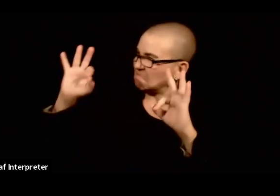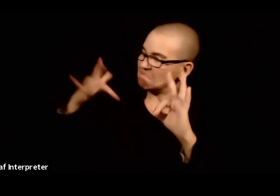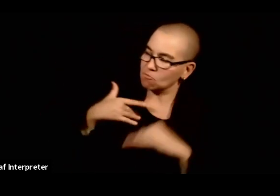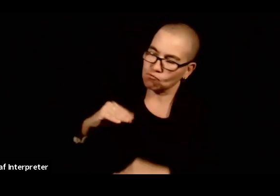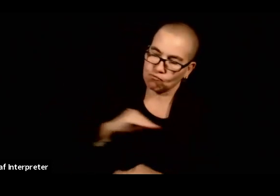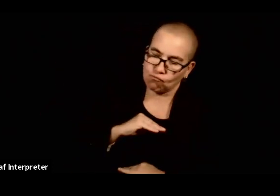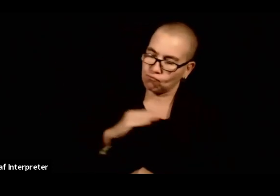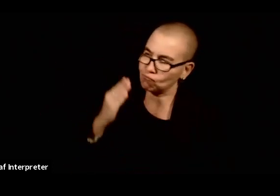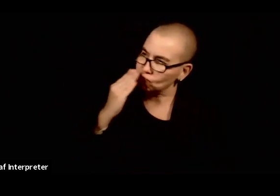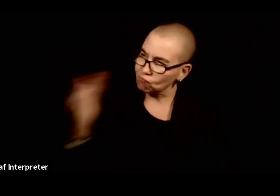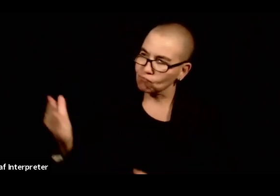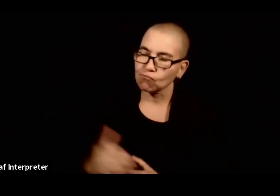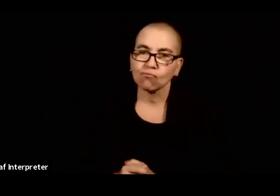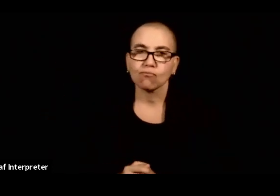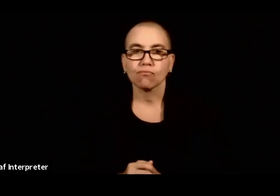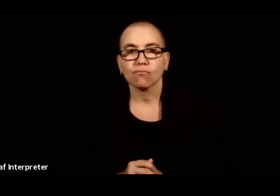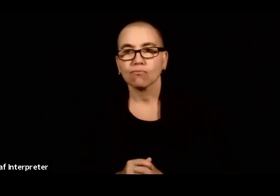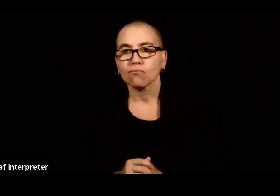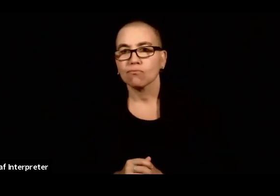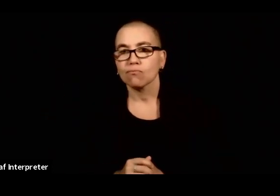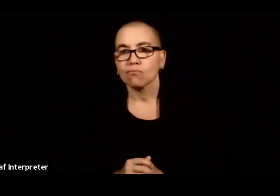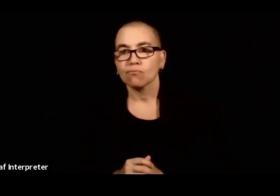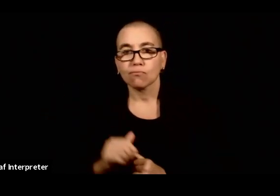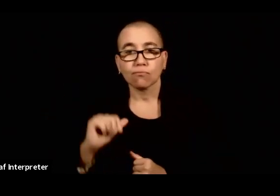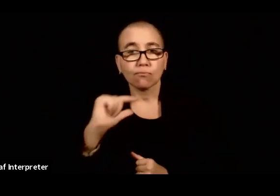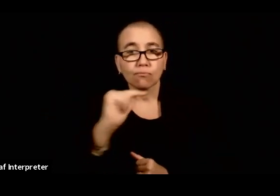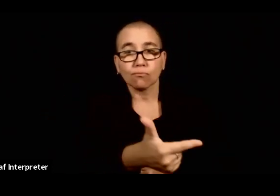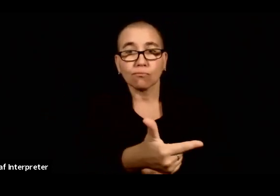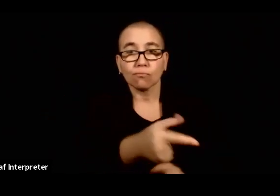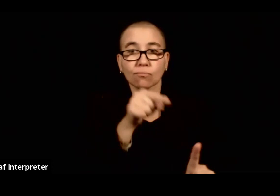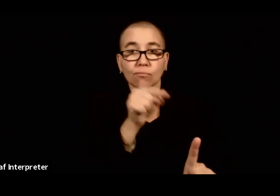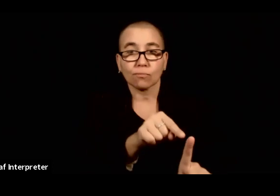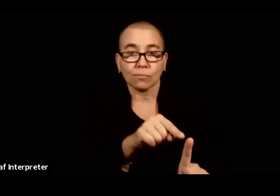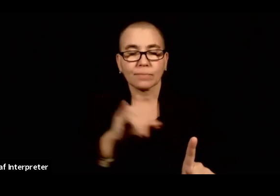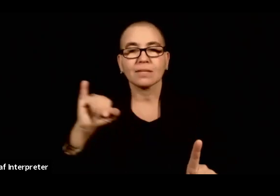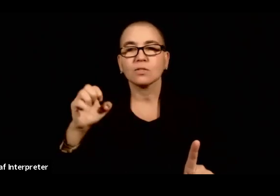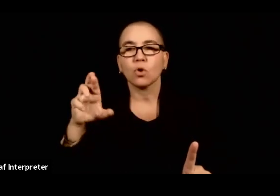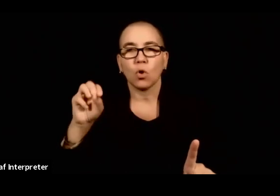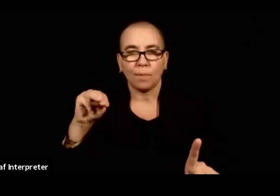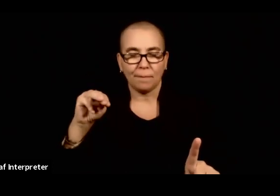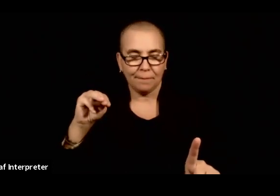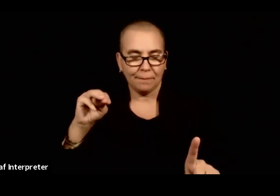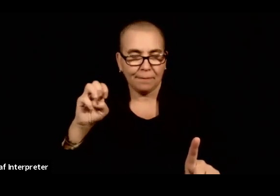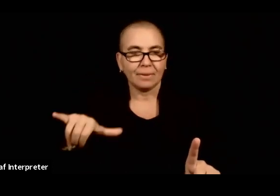Next question, Jeremy Olson from Star Tribune.